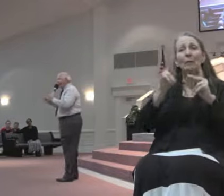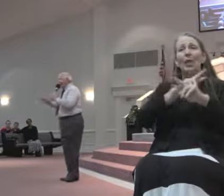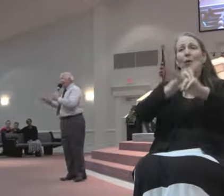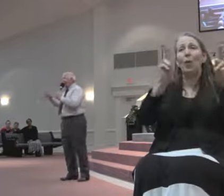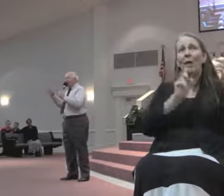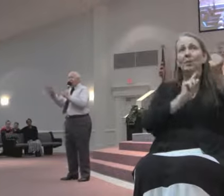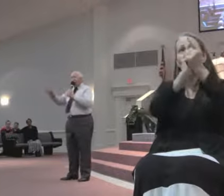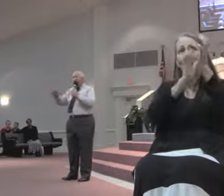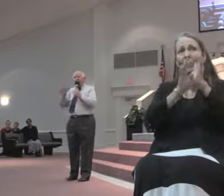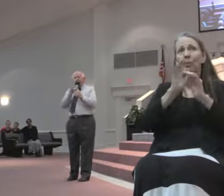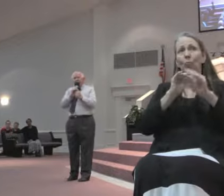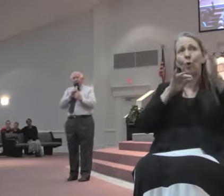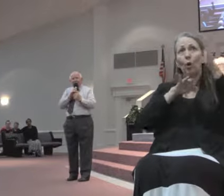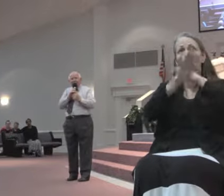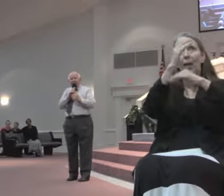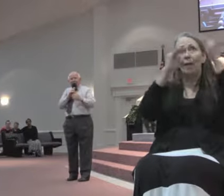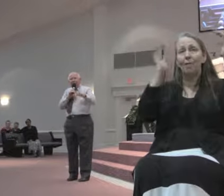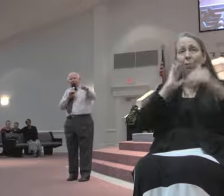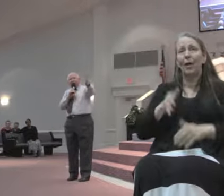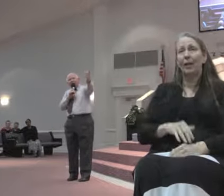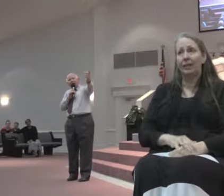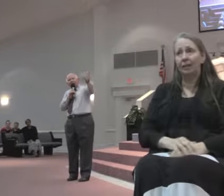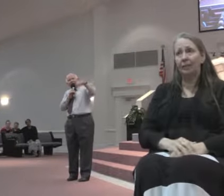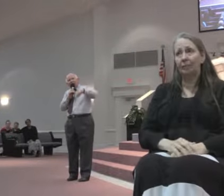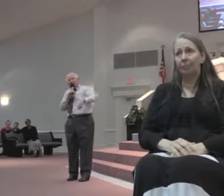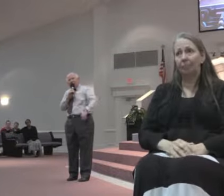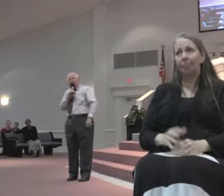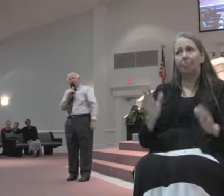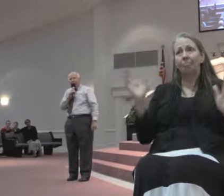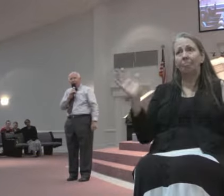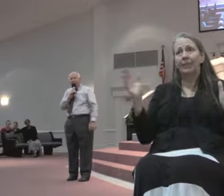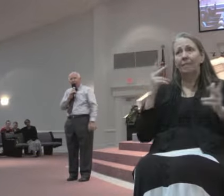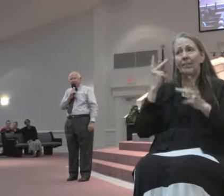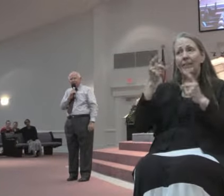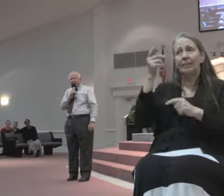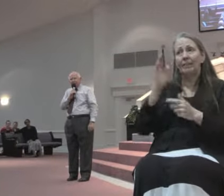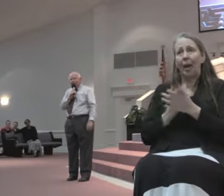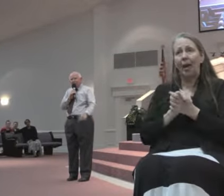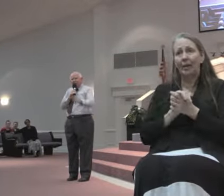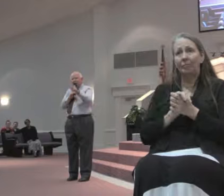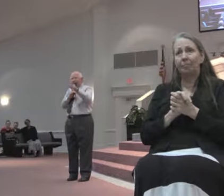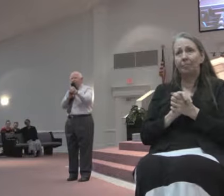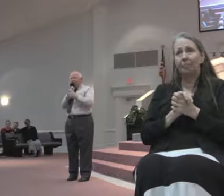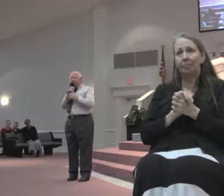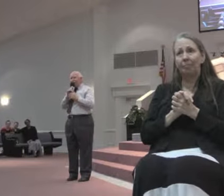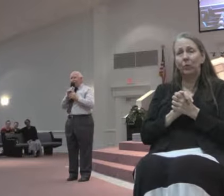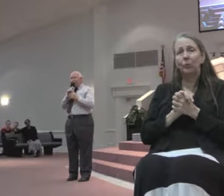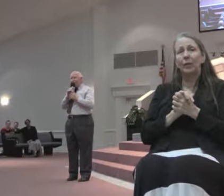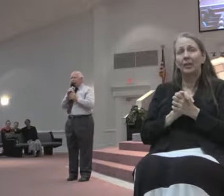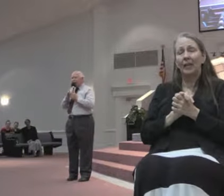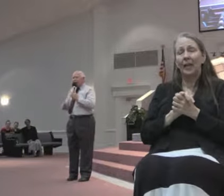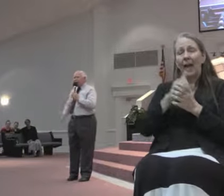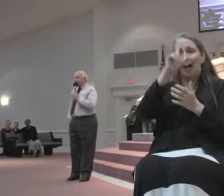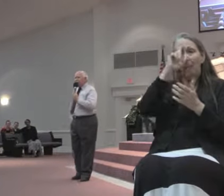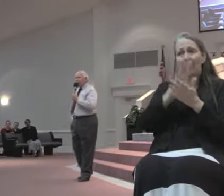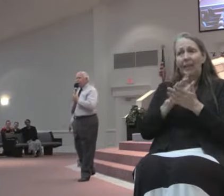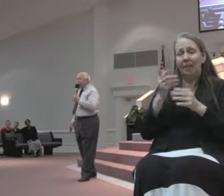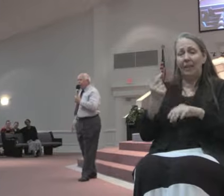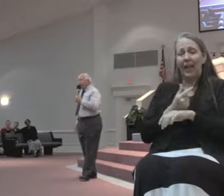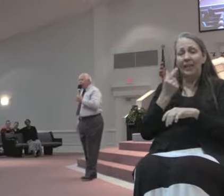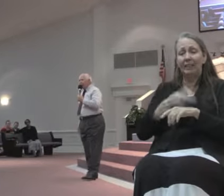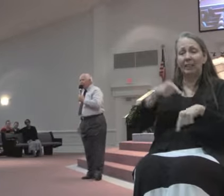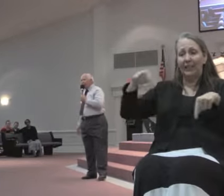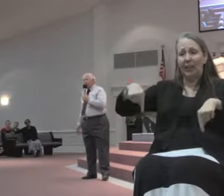Ready are going to go in to that visitation of God. And I believe Gainesville is a